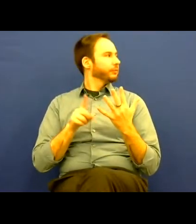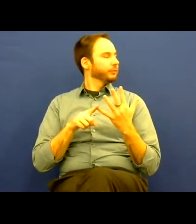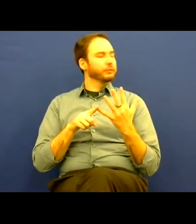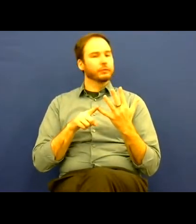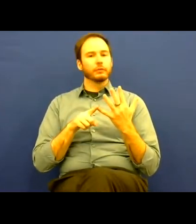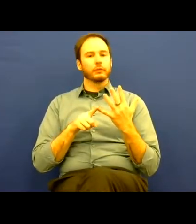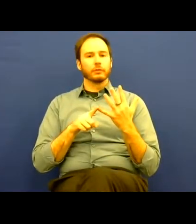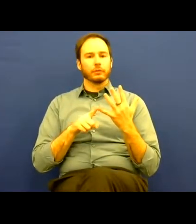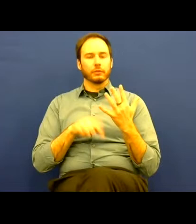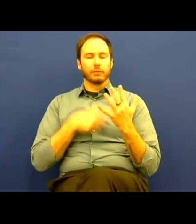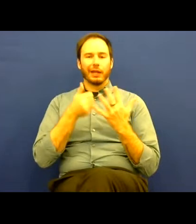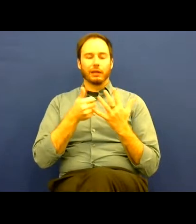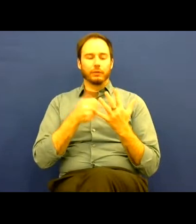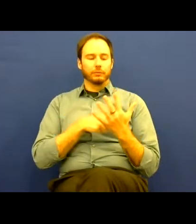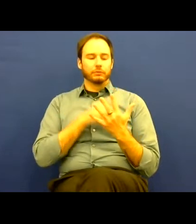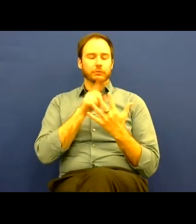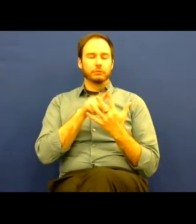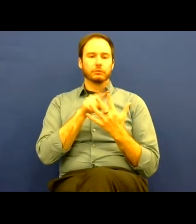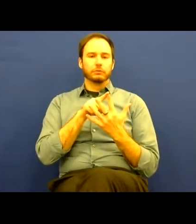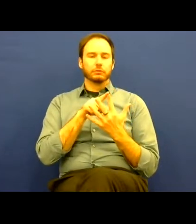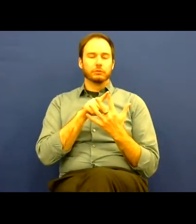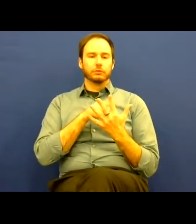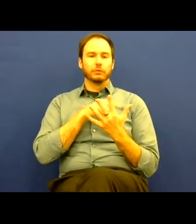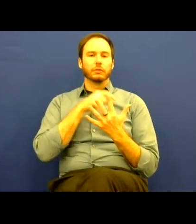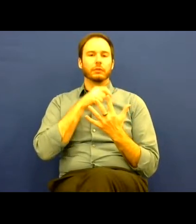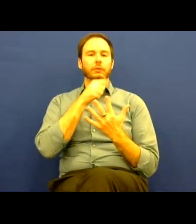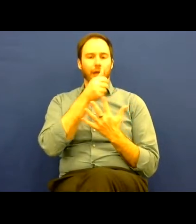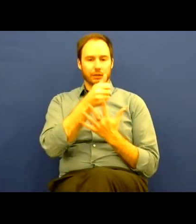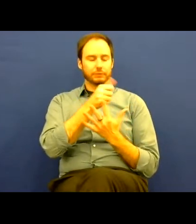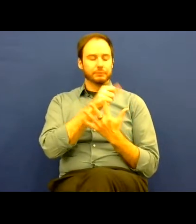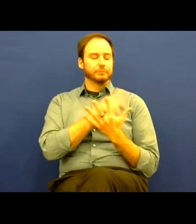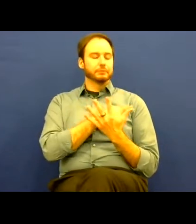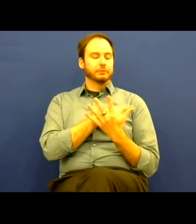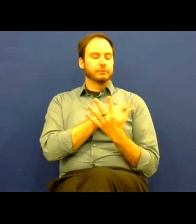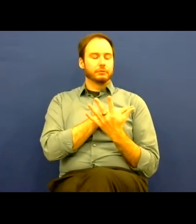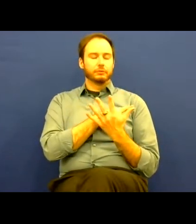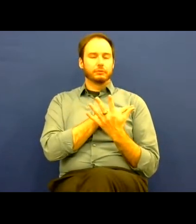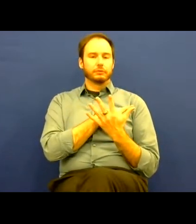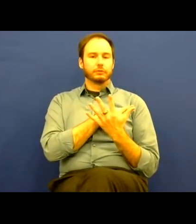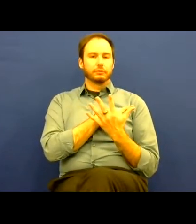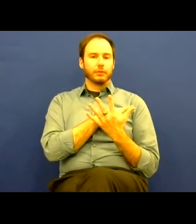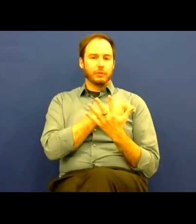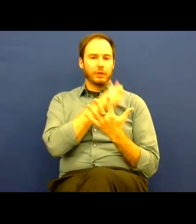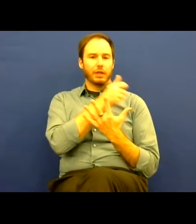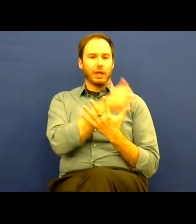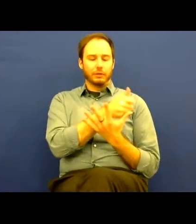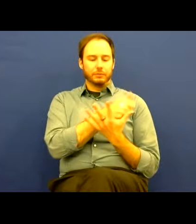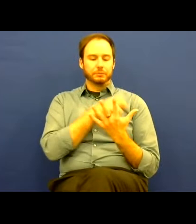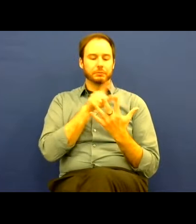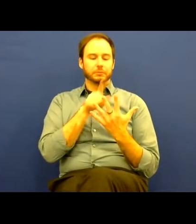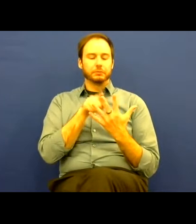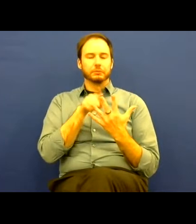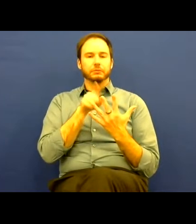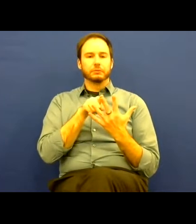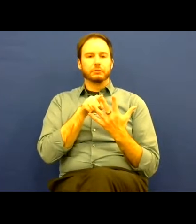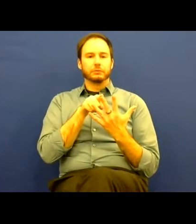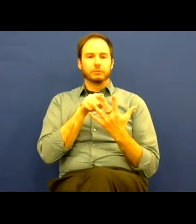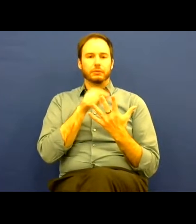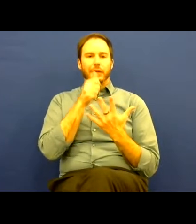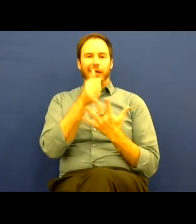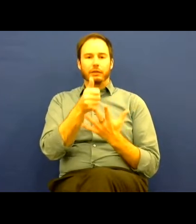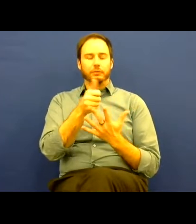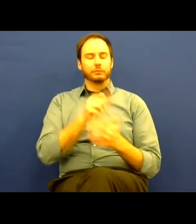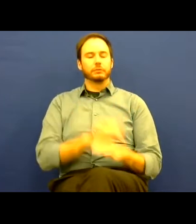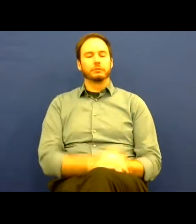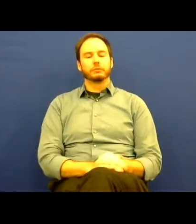Councilmember Bolzner, Aye. Councilmember Page, Aye. Councilmember Blanca. Aye. Supervisor Schultz.